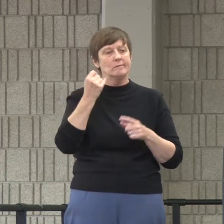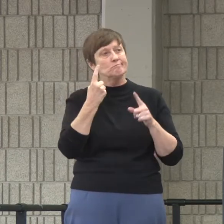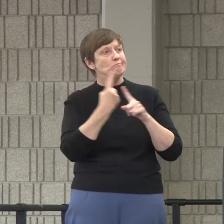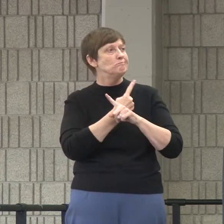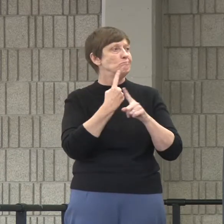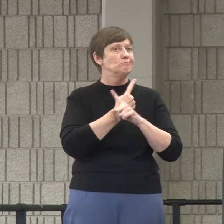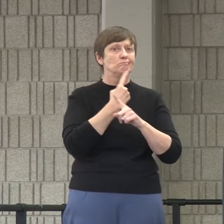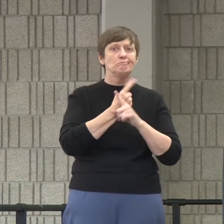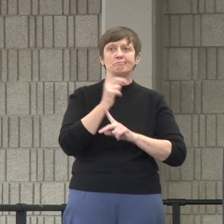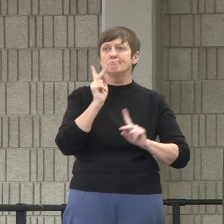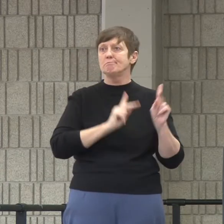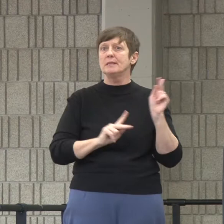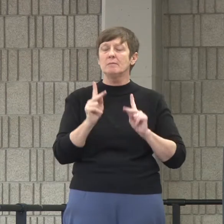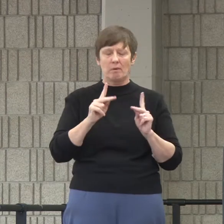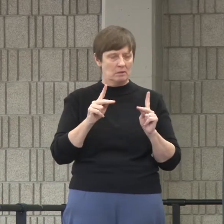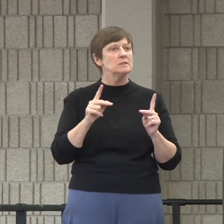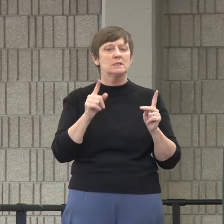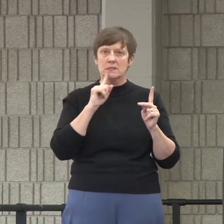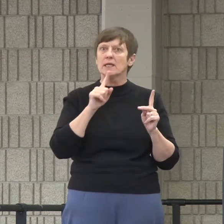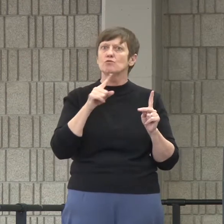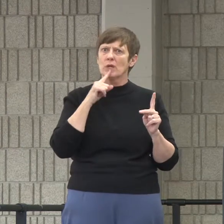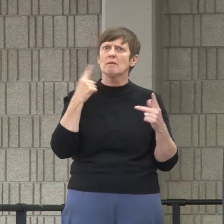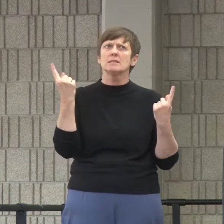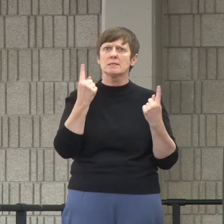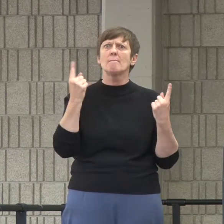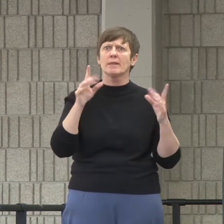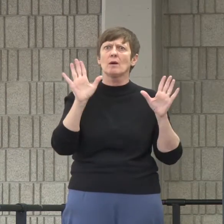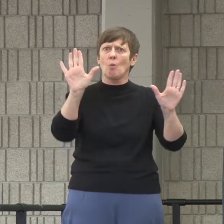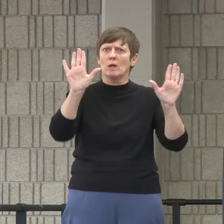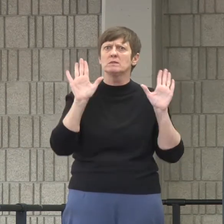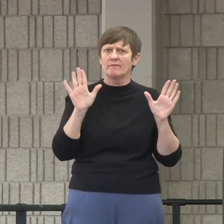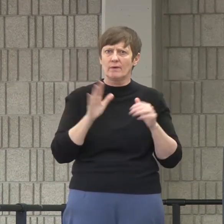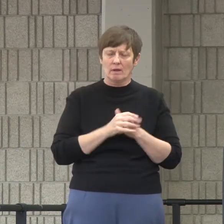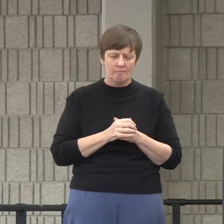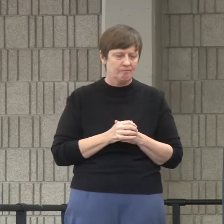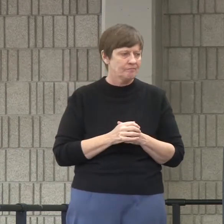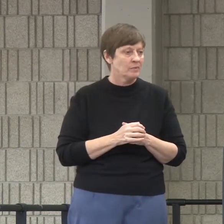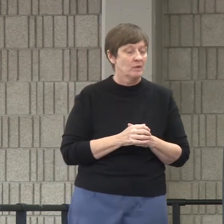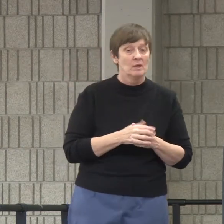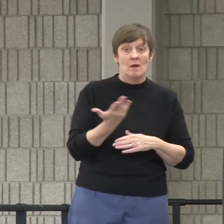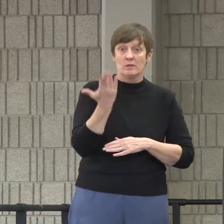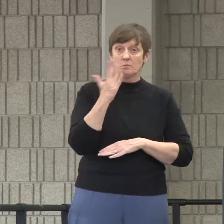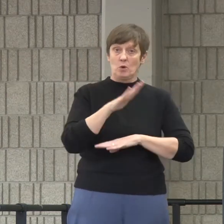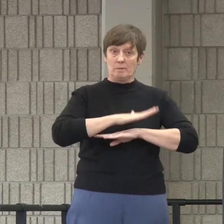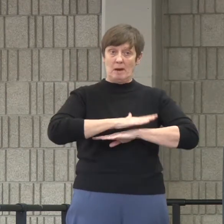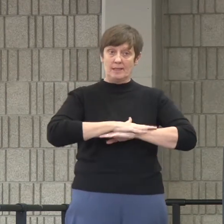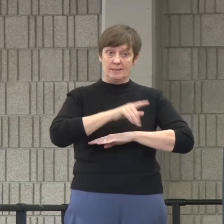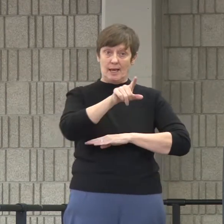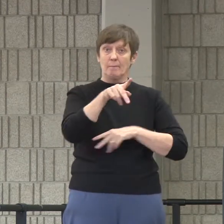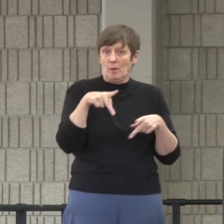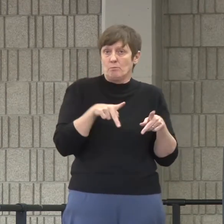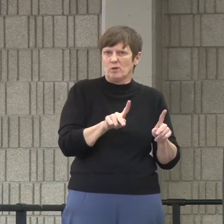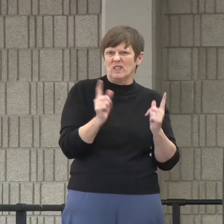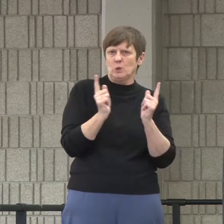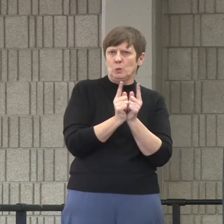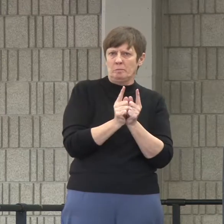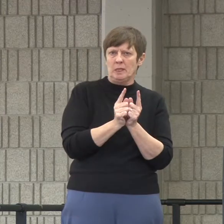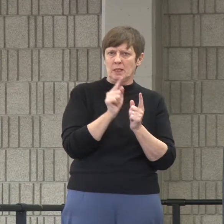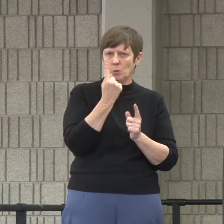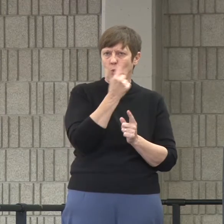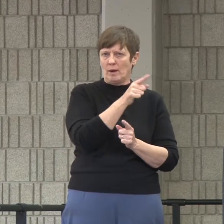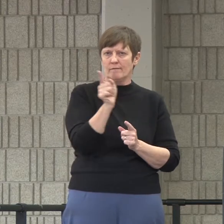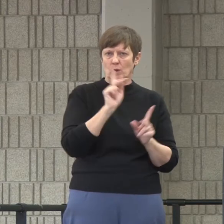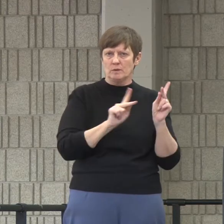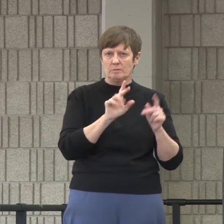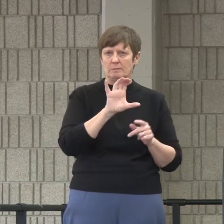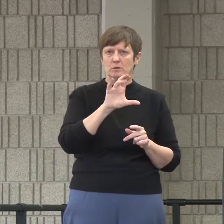people did extraordinary things. And this morning at my table, I had the privilege to meet one of those people,